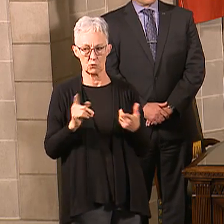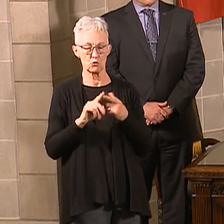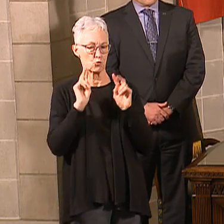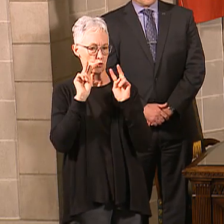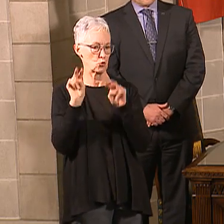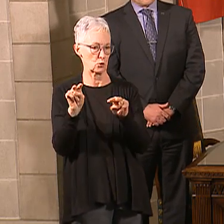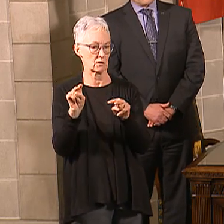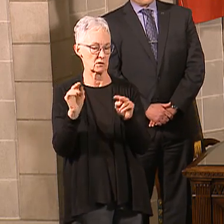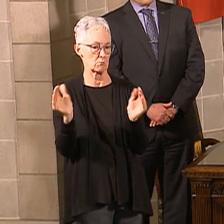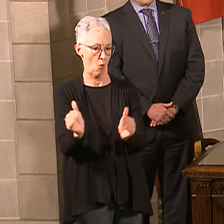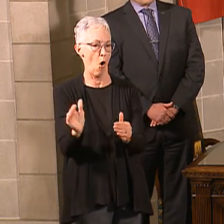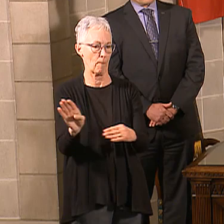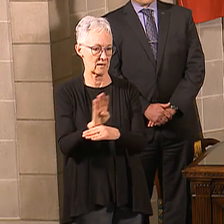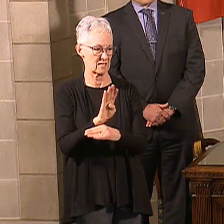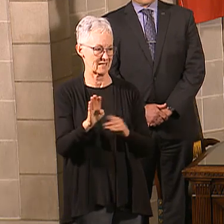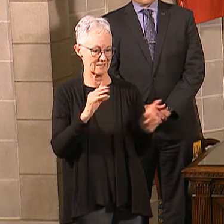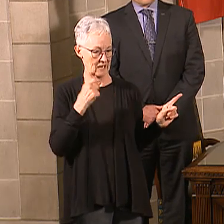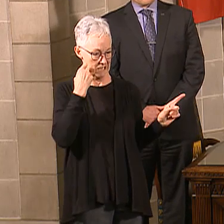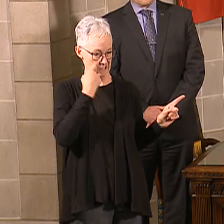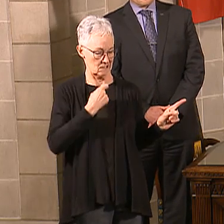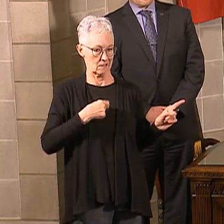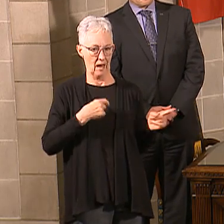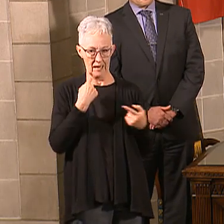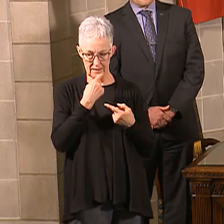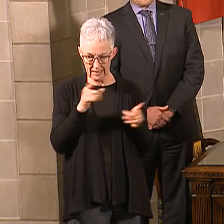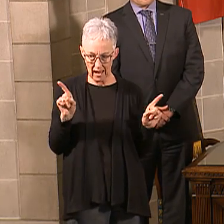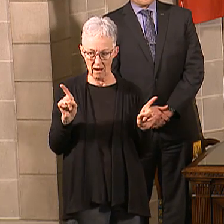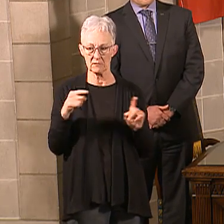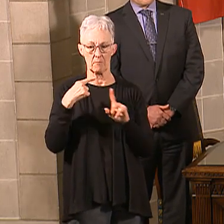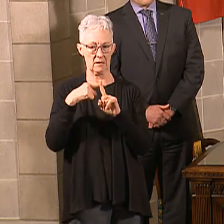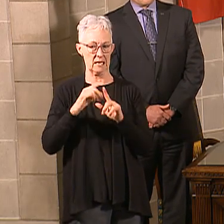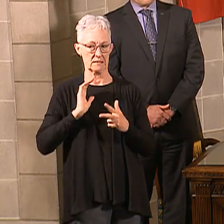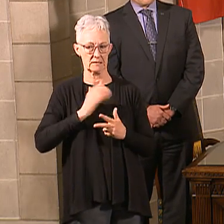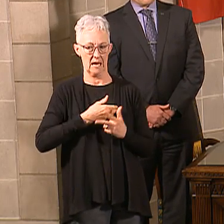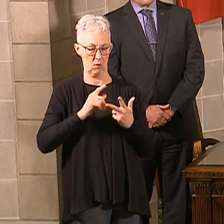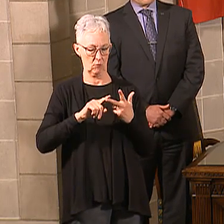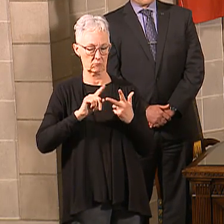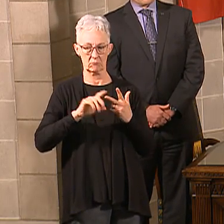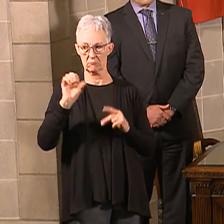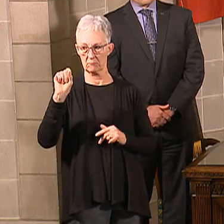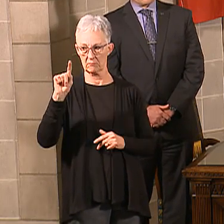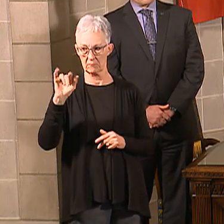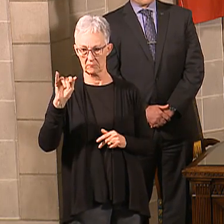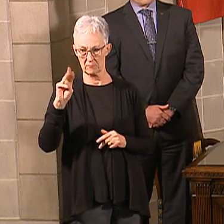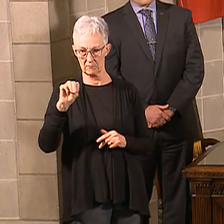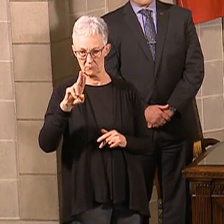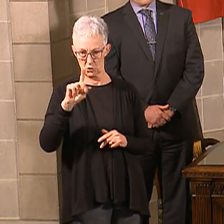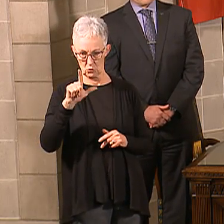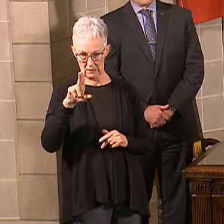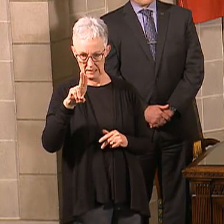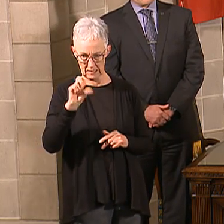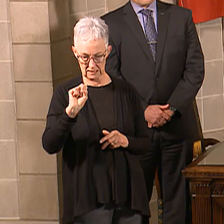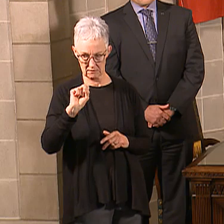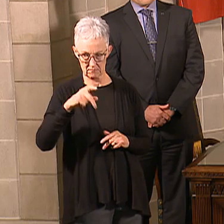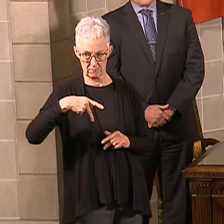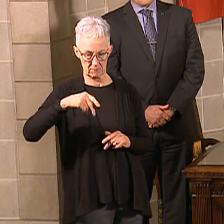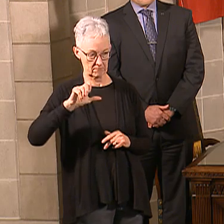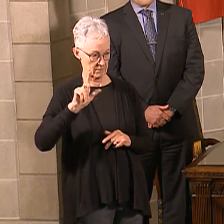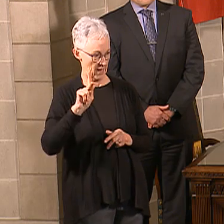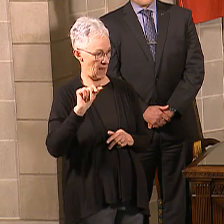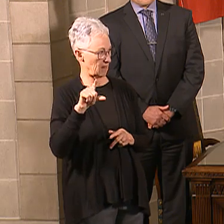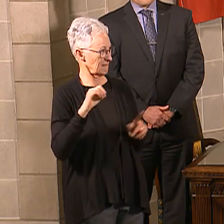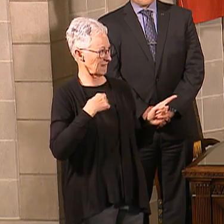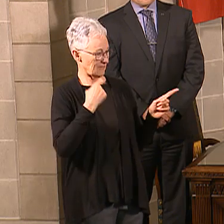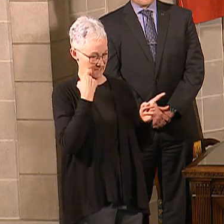including the ones I just announced, the ones that are in the stimulus package. I also had a conversation with the Vice President last week specifically about